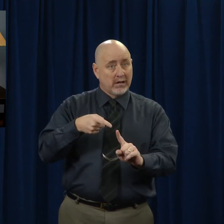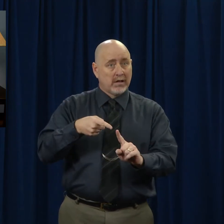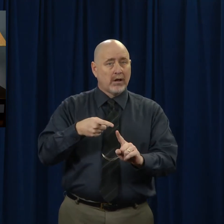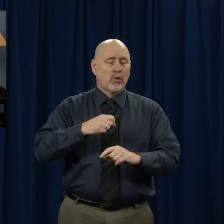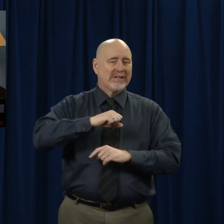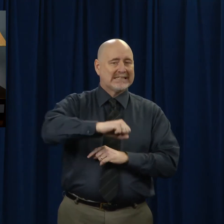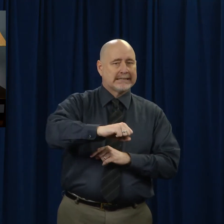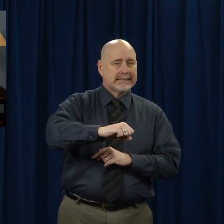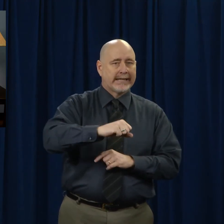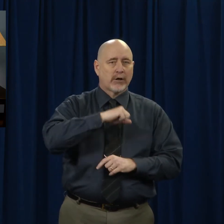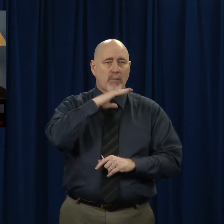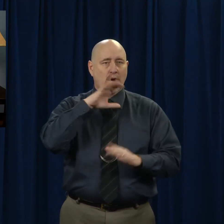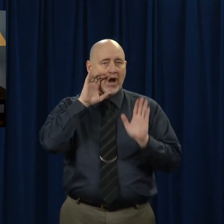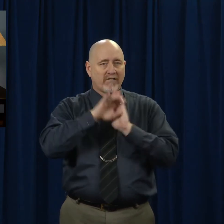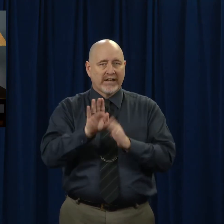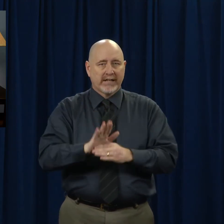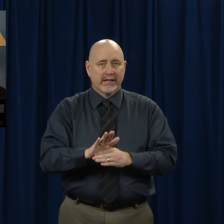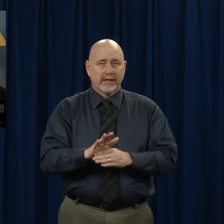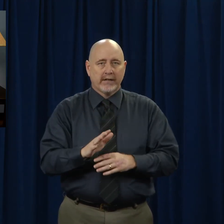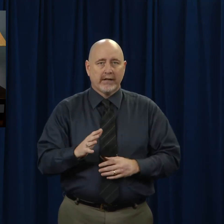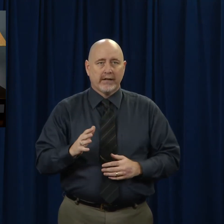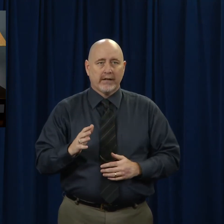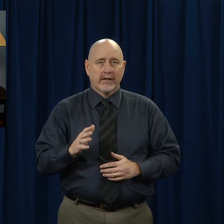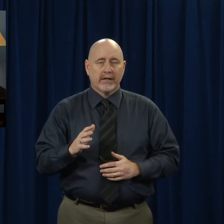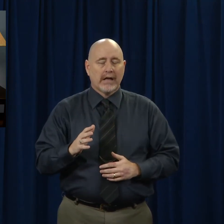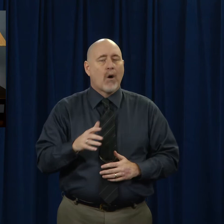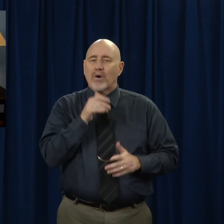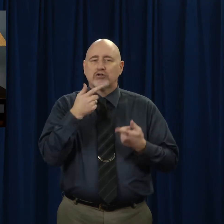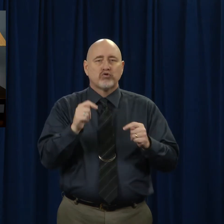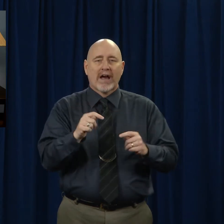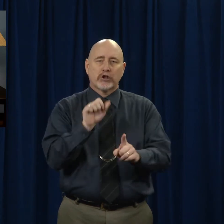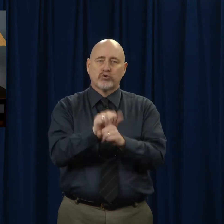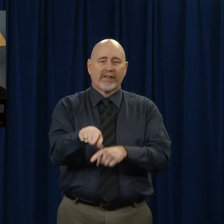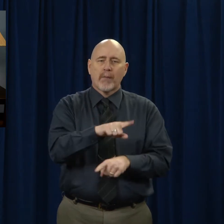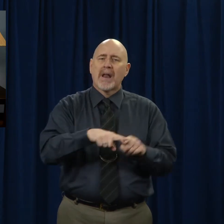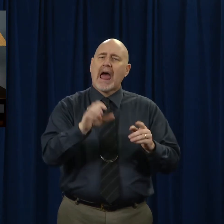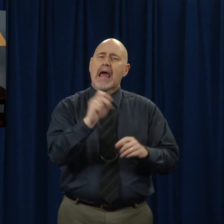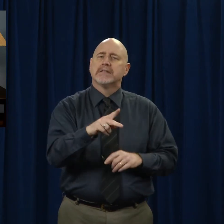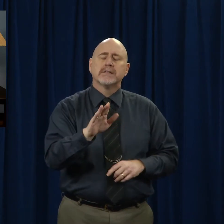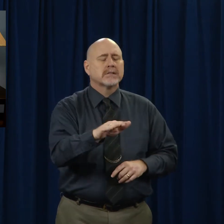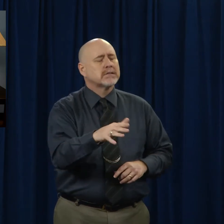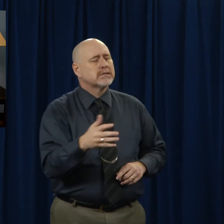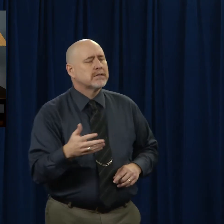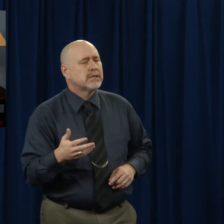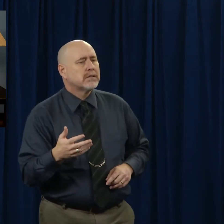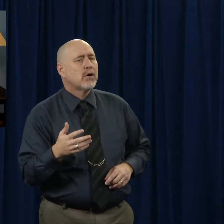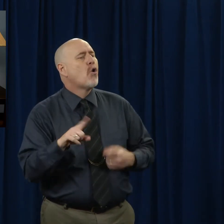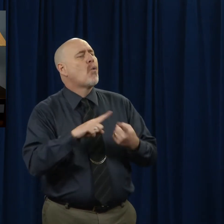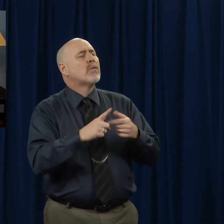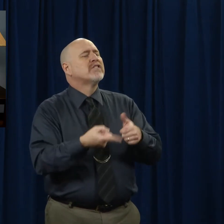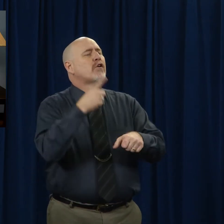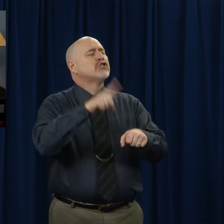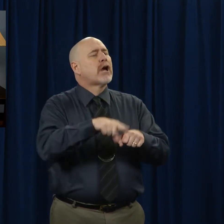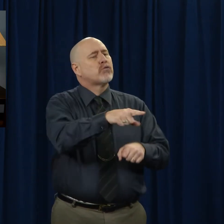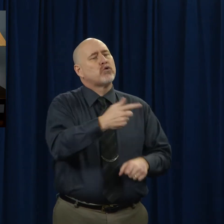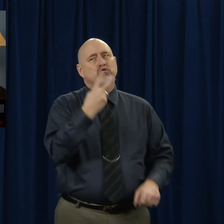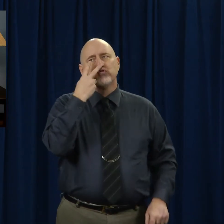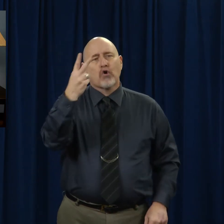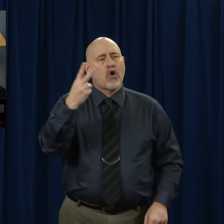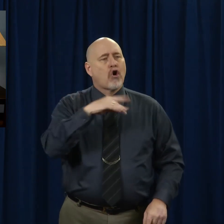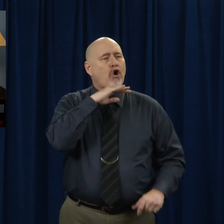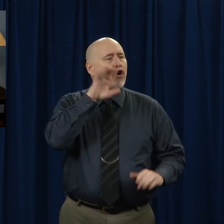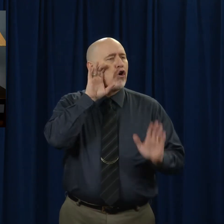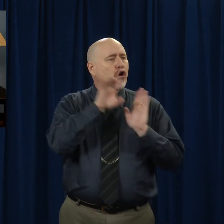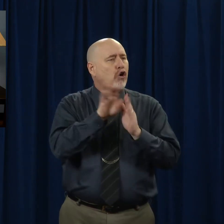about resisting pornography. And I wasn't trying to trick them, but I asked them this question. When was the first time that you